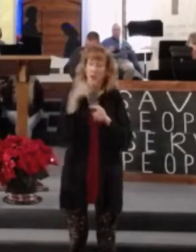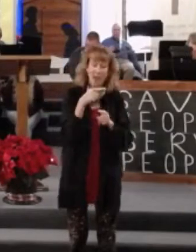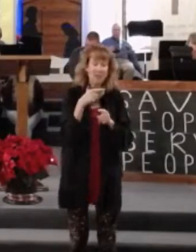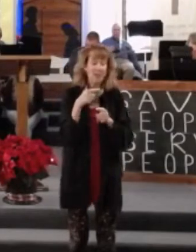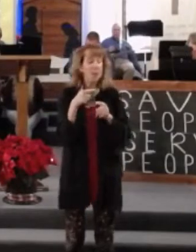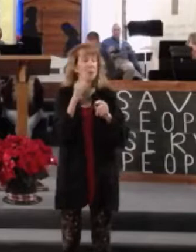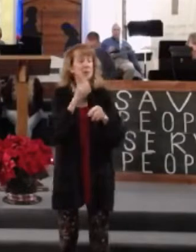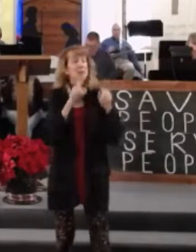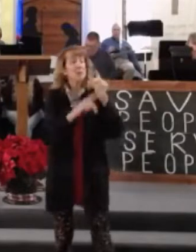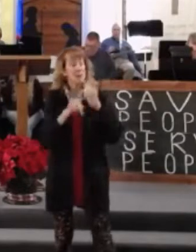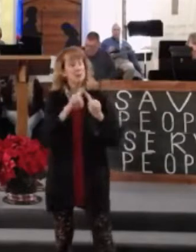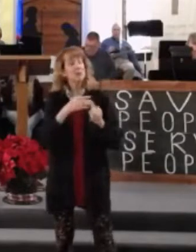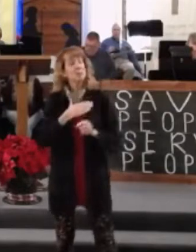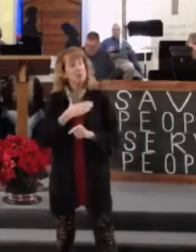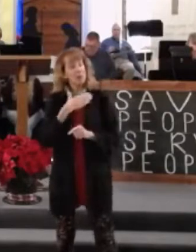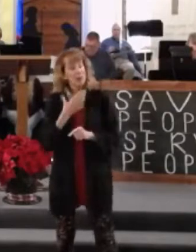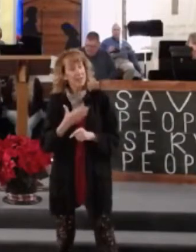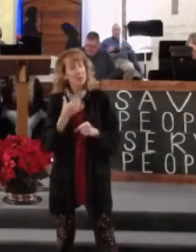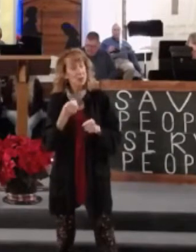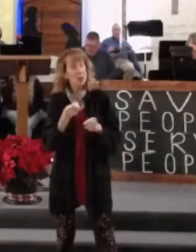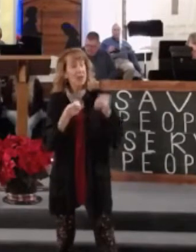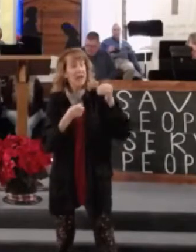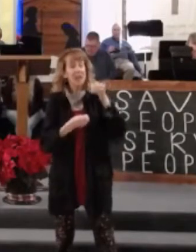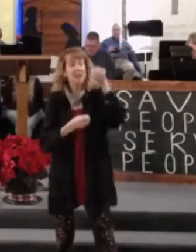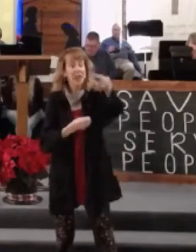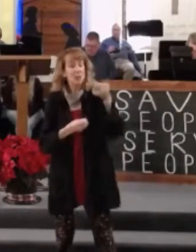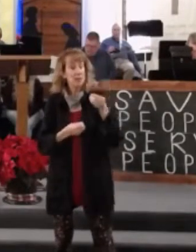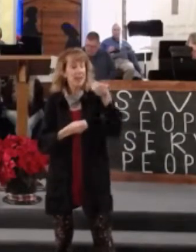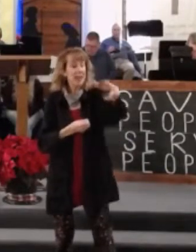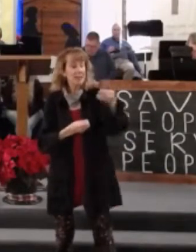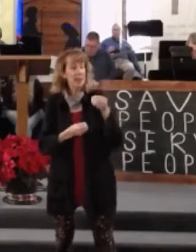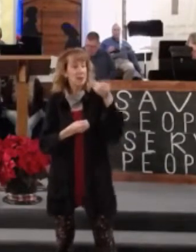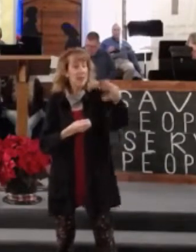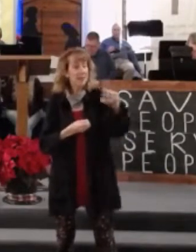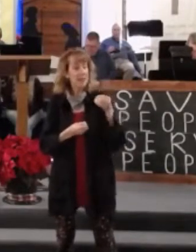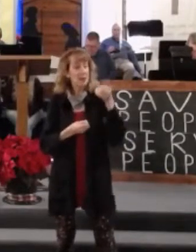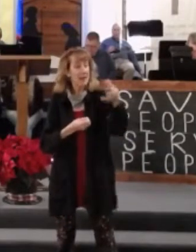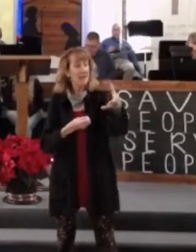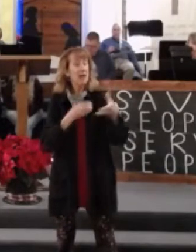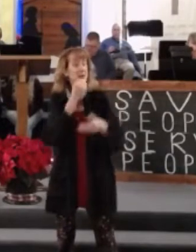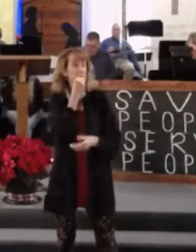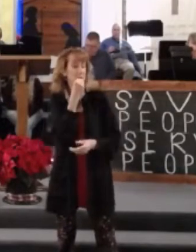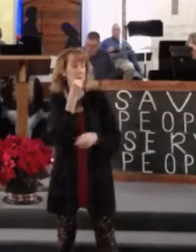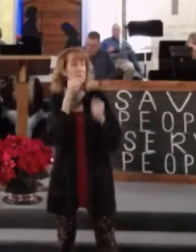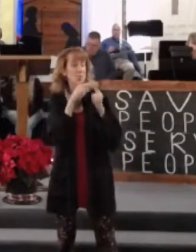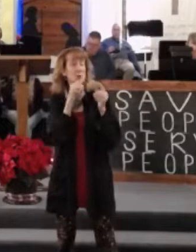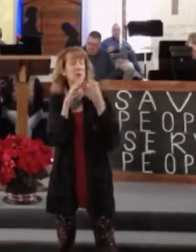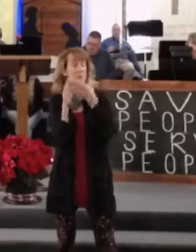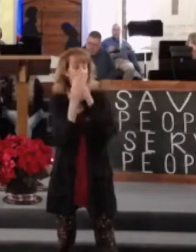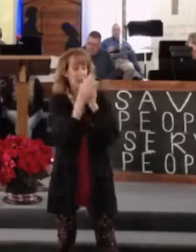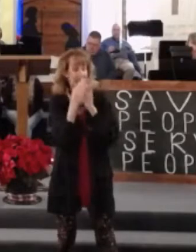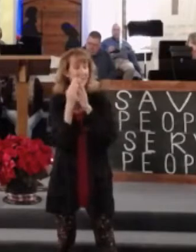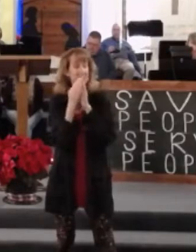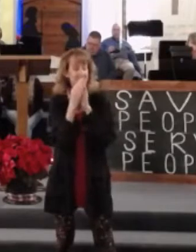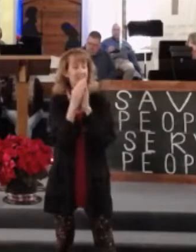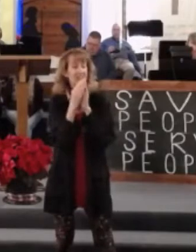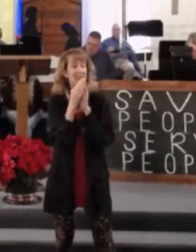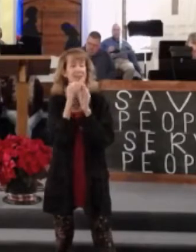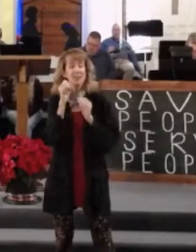We need people to be able to hand these meals off to these, you know, to the people that come in from the community.